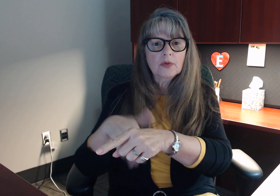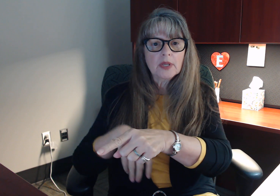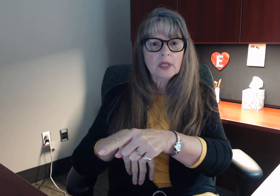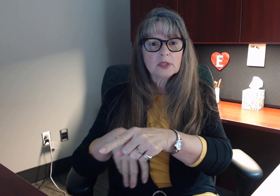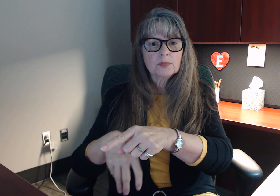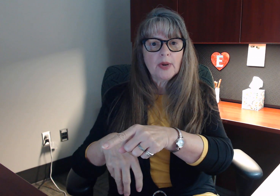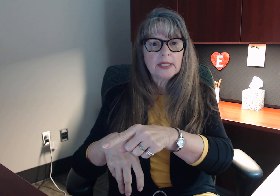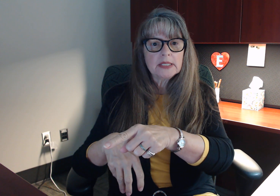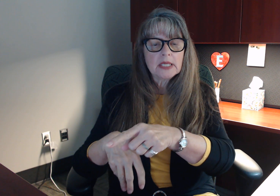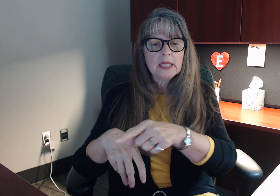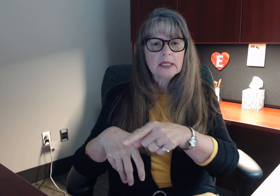gets pregnant,